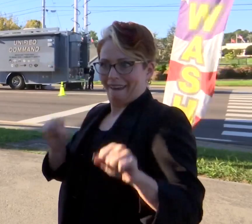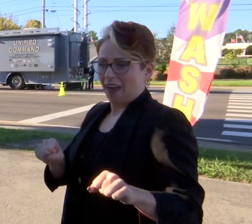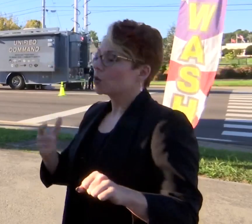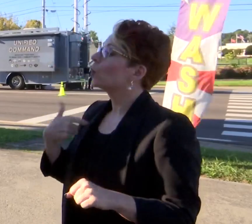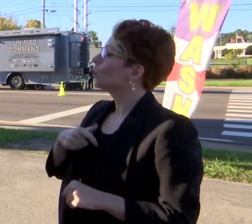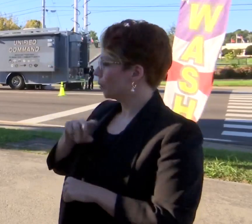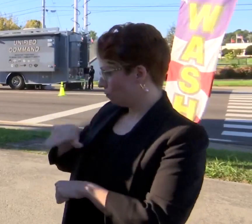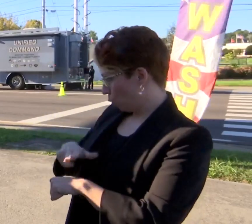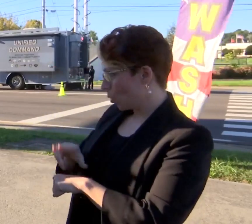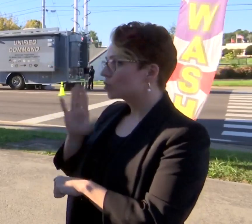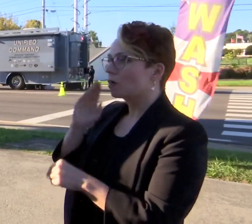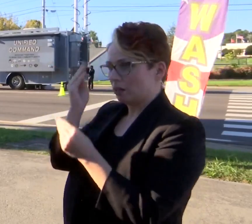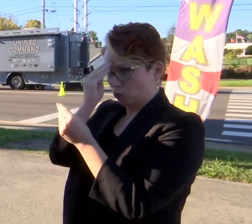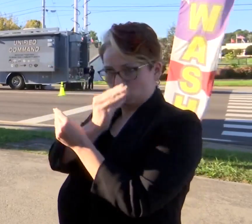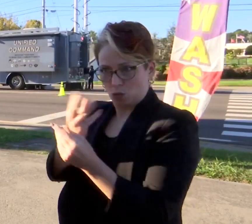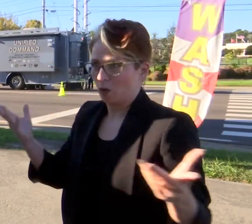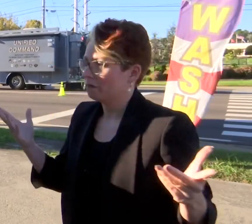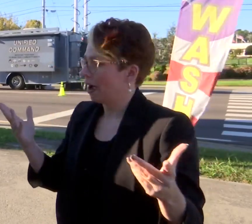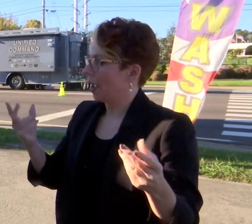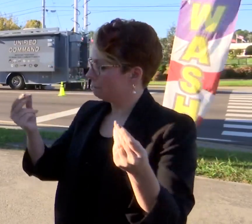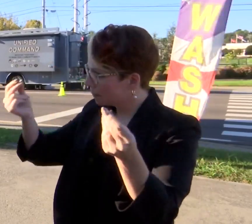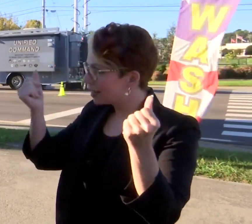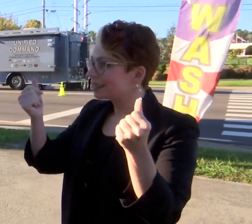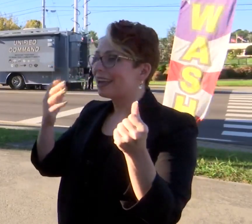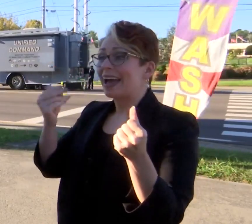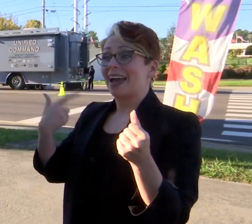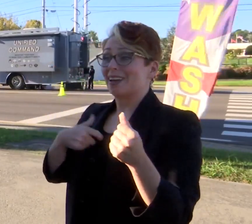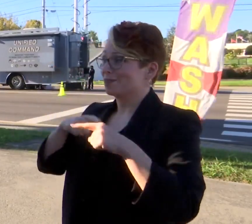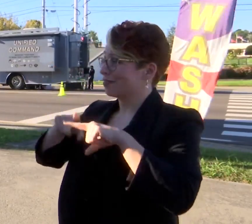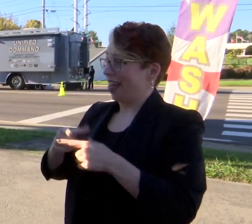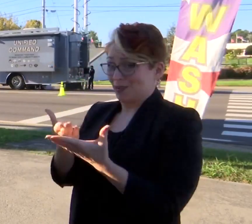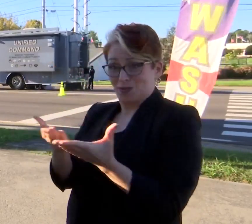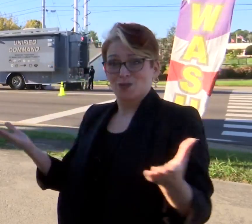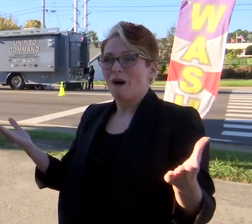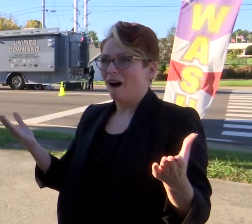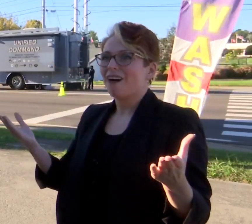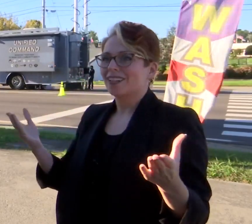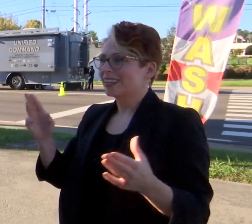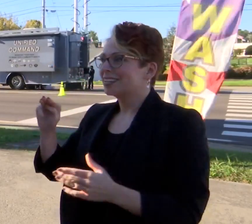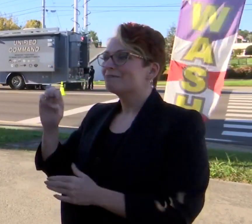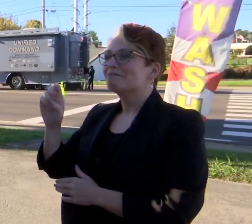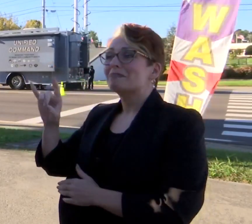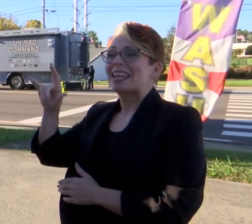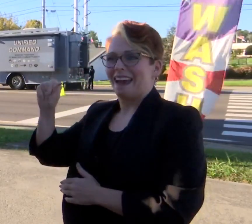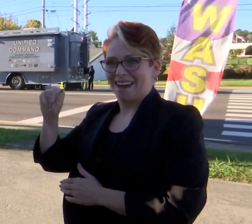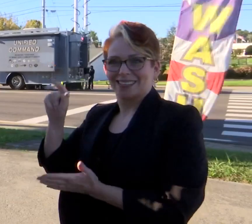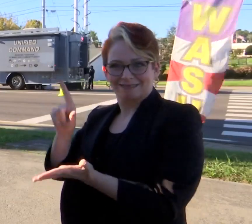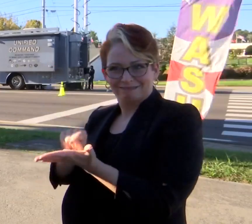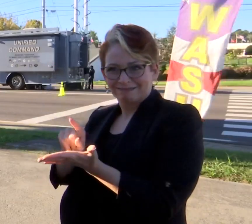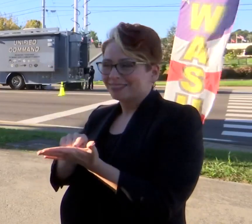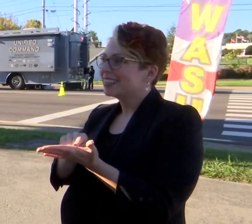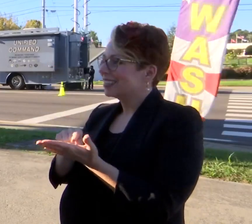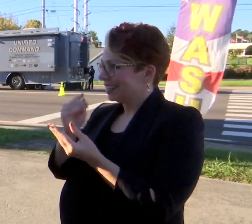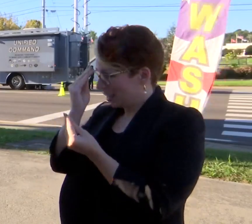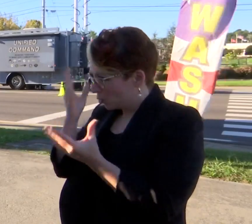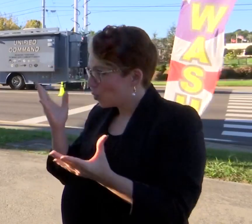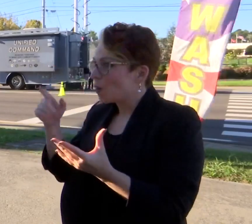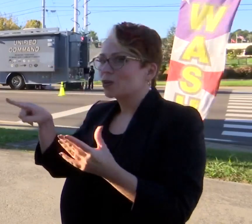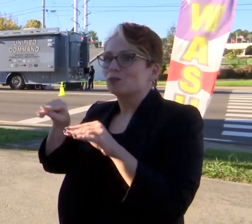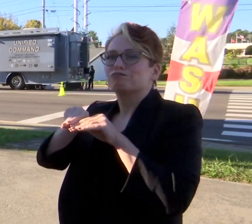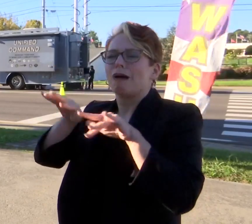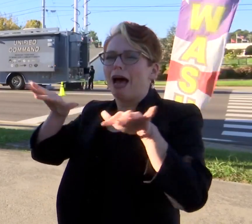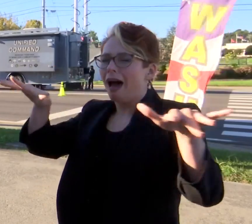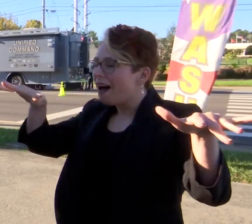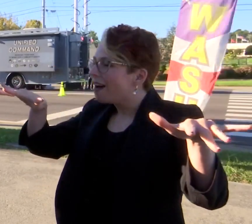notify you all immediately, and we're going to really rely on you all heavily to say this is all clear for we've given the all clear for people to come back